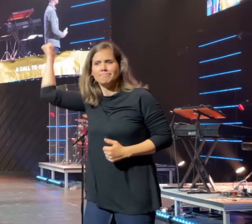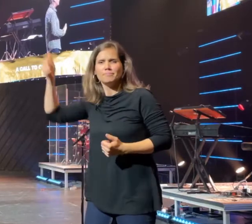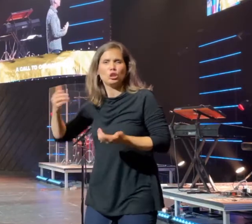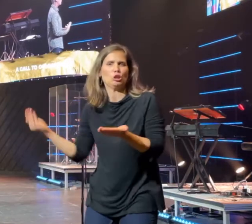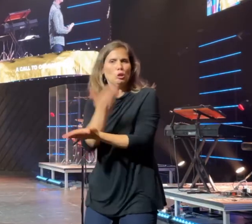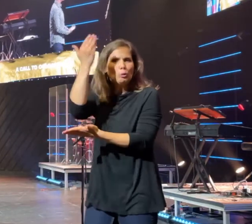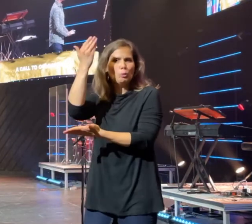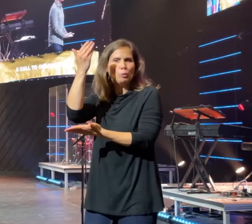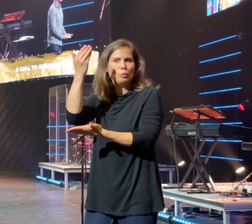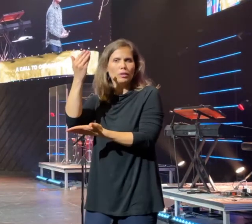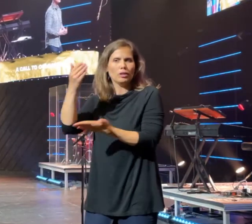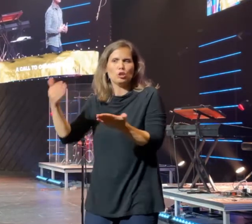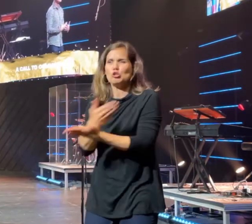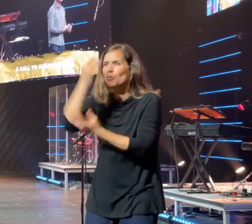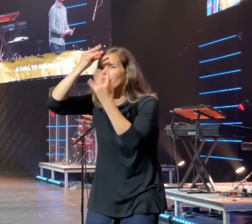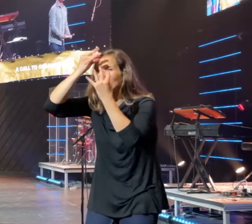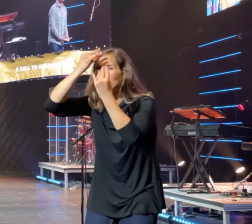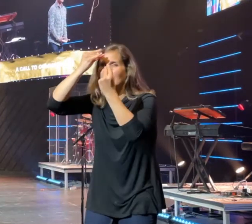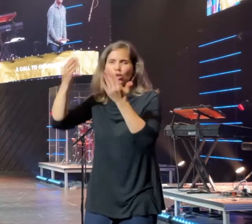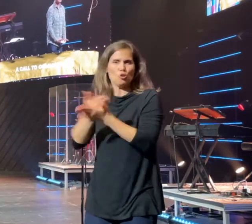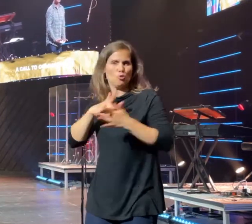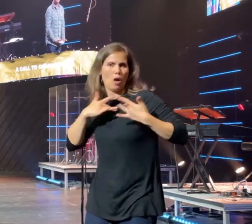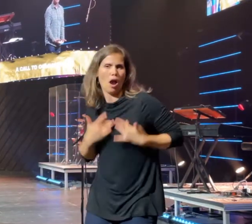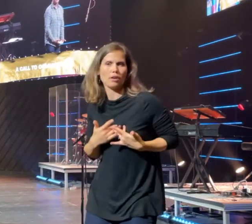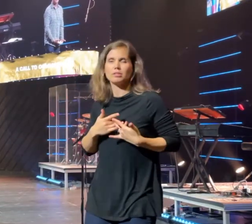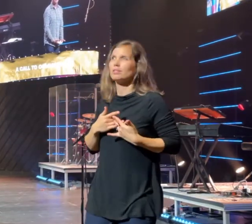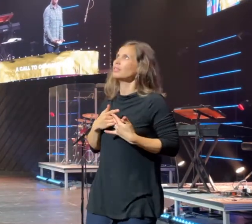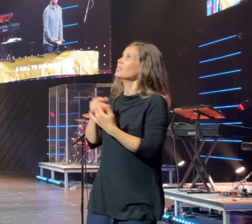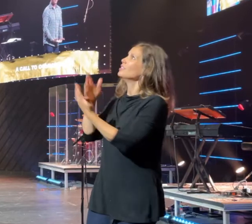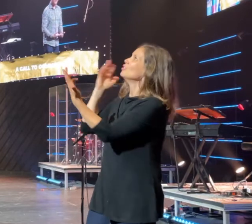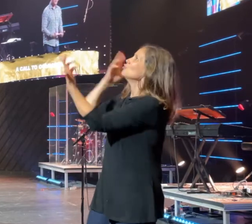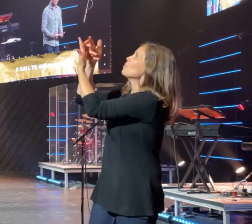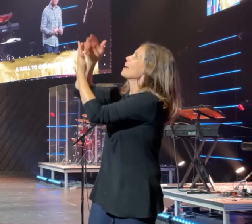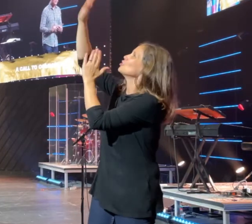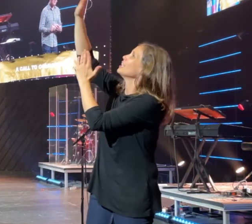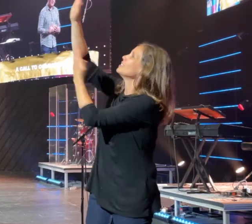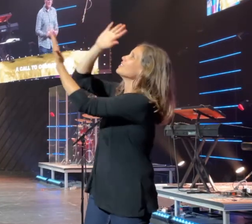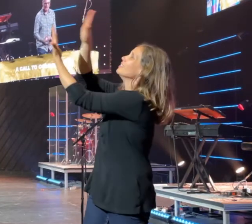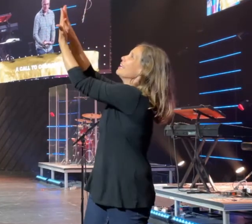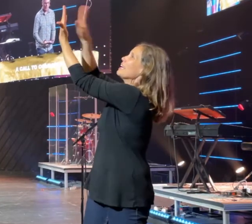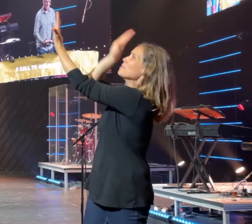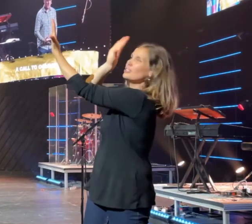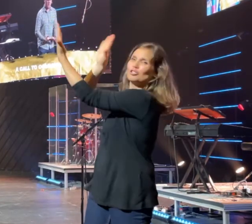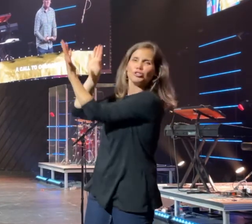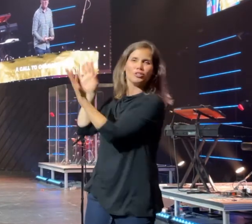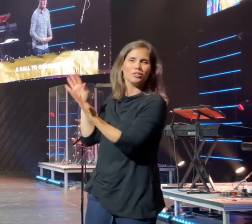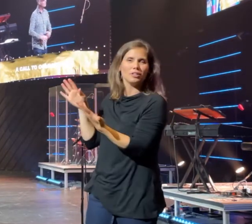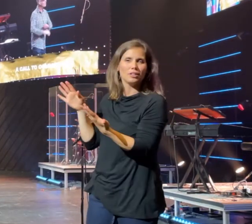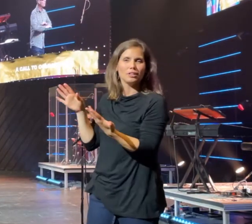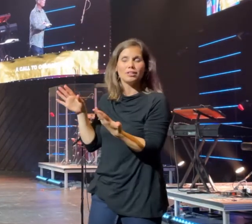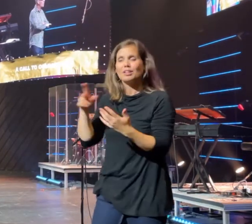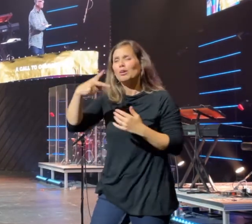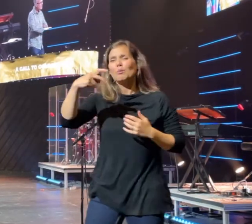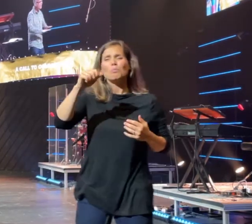your heart. He rewires you. It's in the image of God. We no longer see anyone. Paul says, I don't